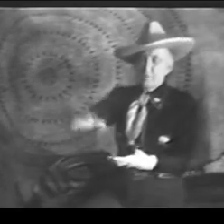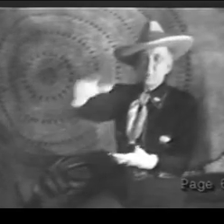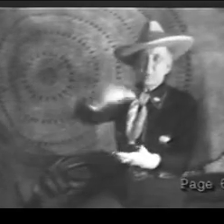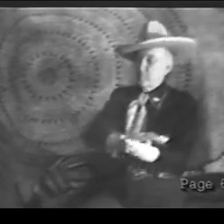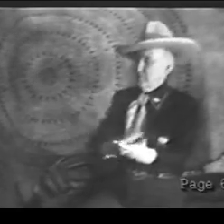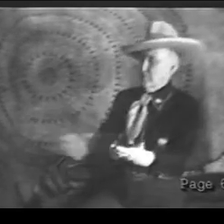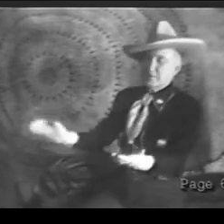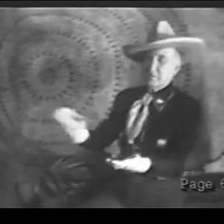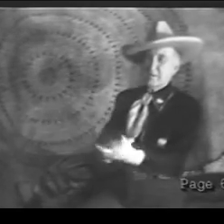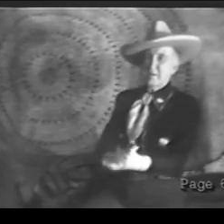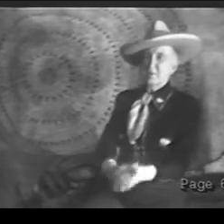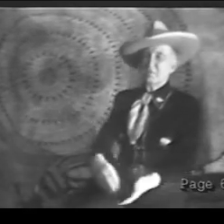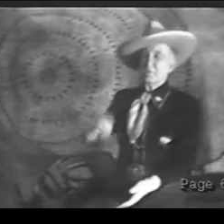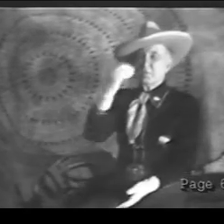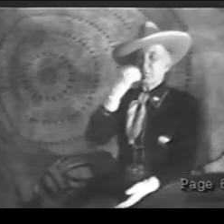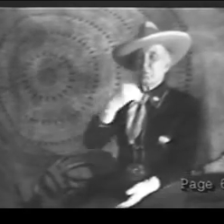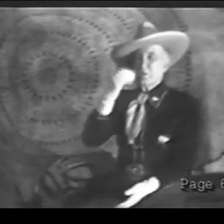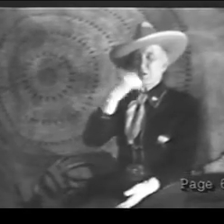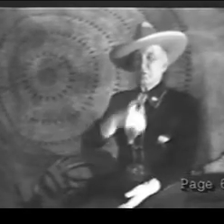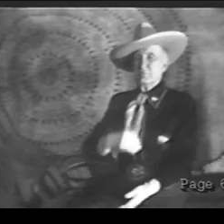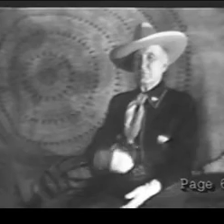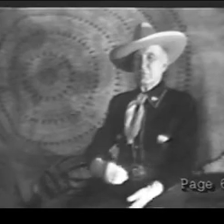are coming from here and there, and we're eating.